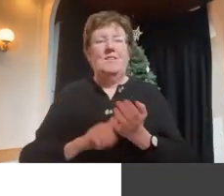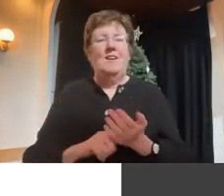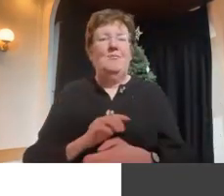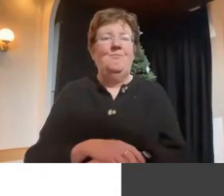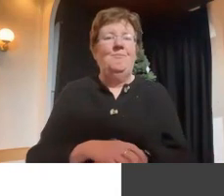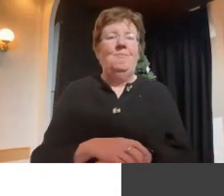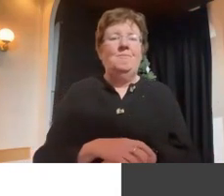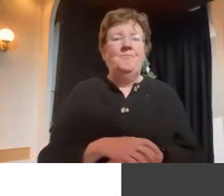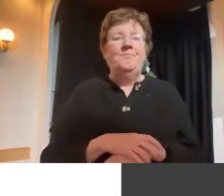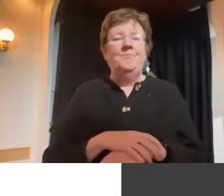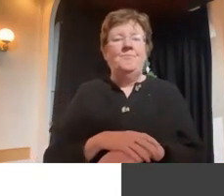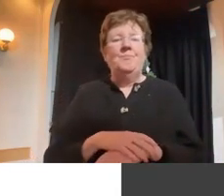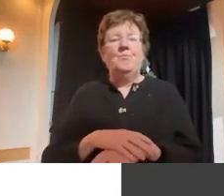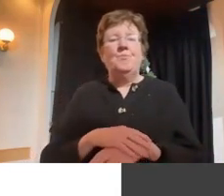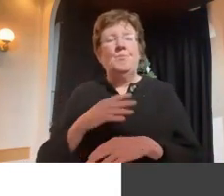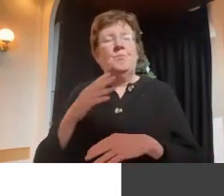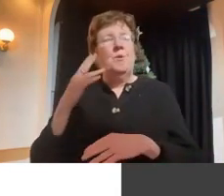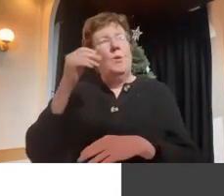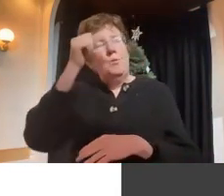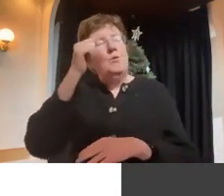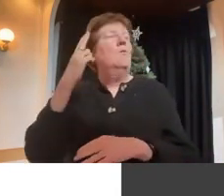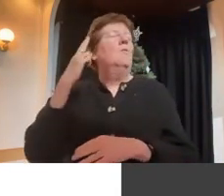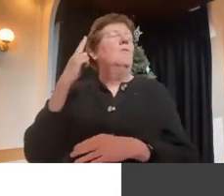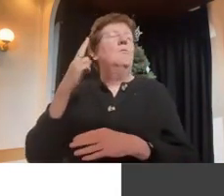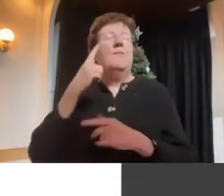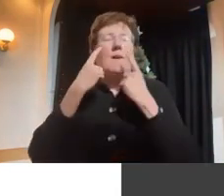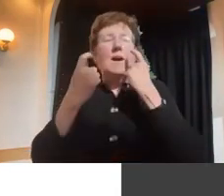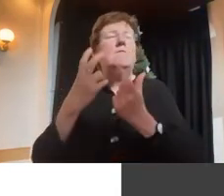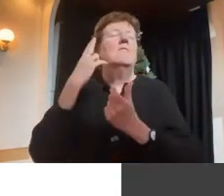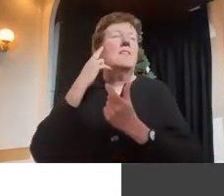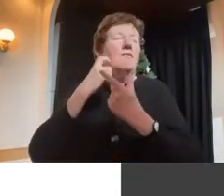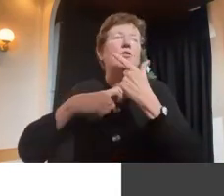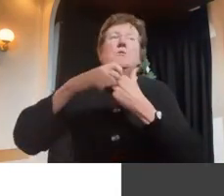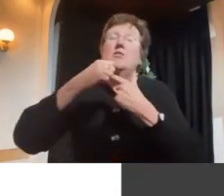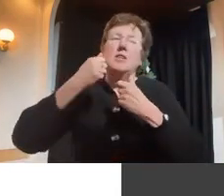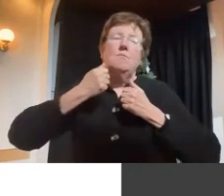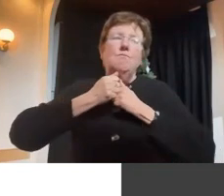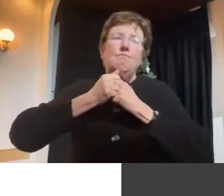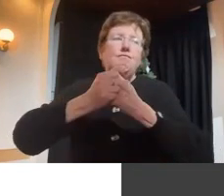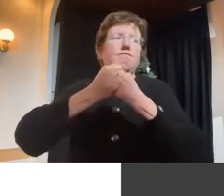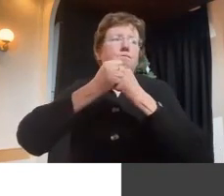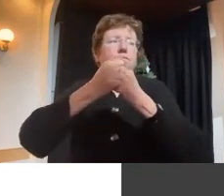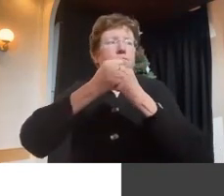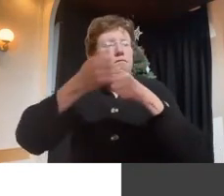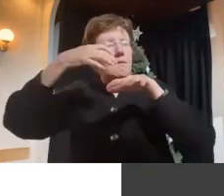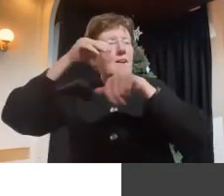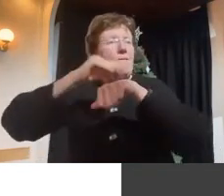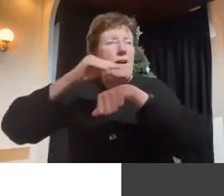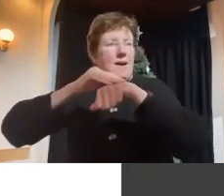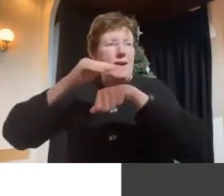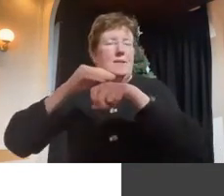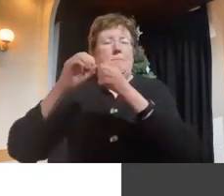There's very many viewpoints that contribute to people's views on BSL as a language. So there are multiple viewpoints